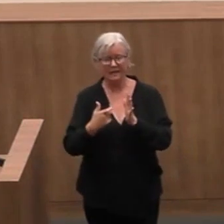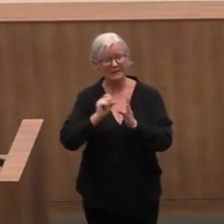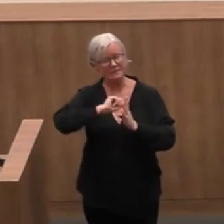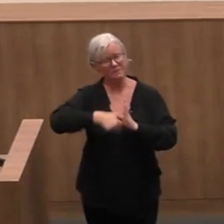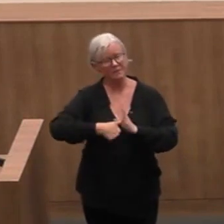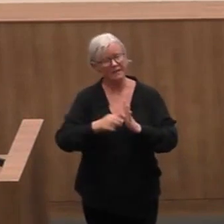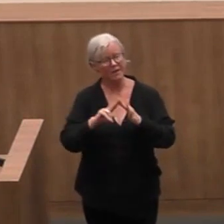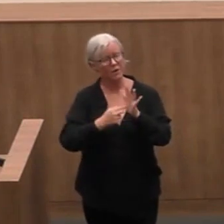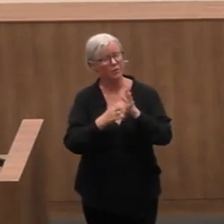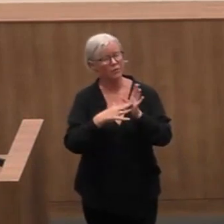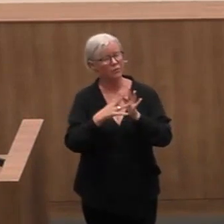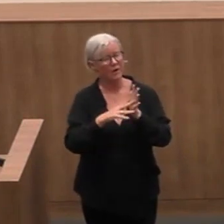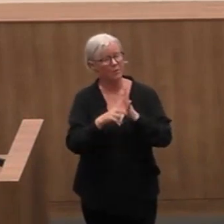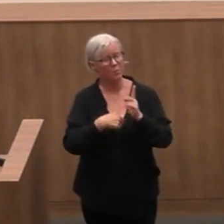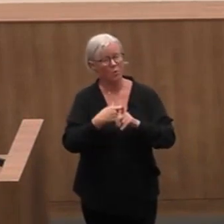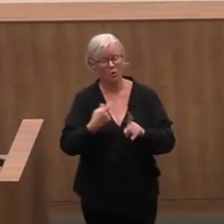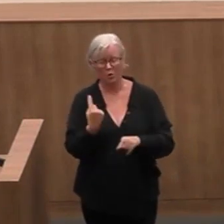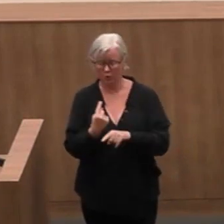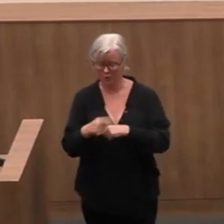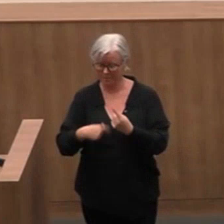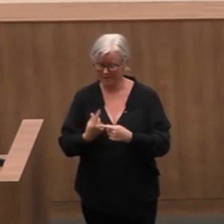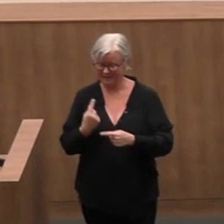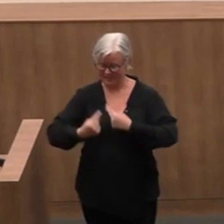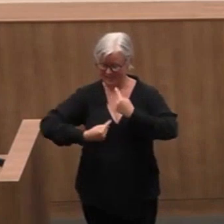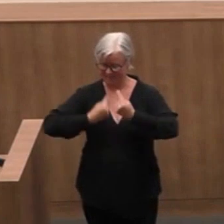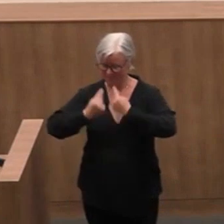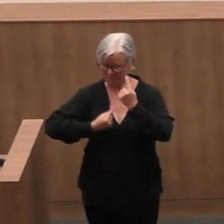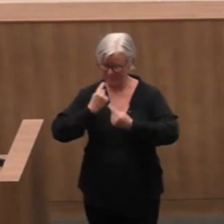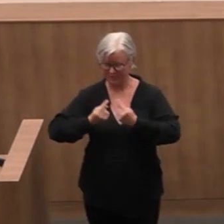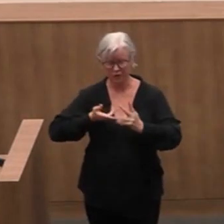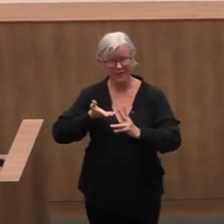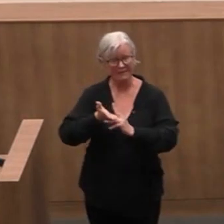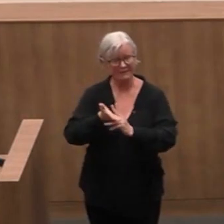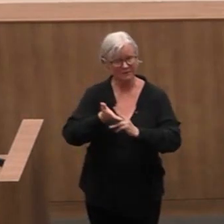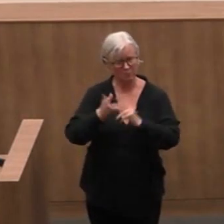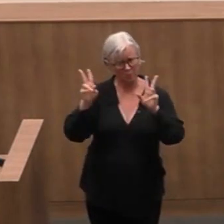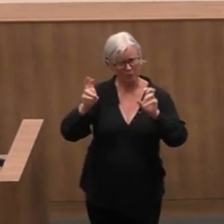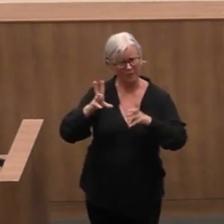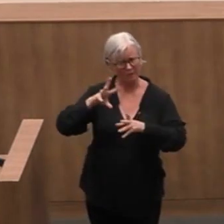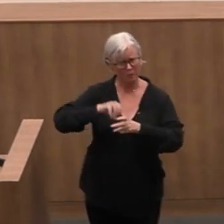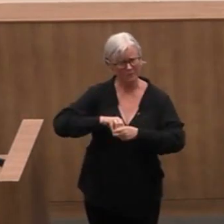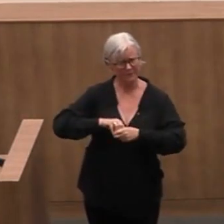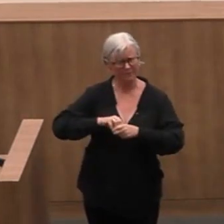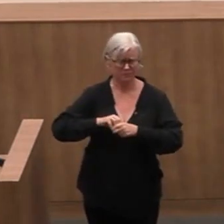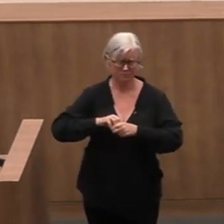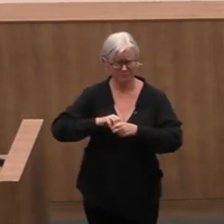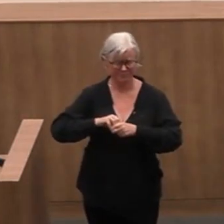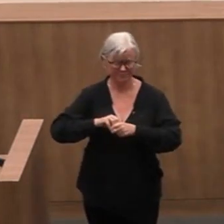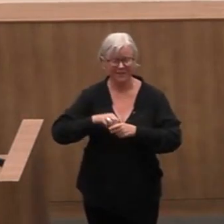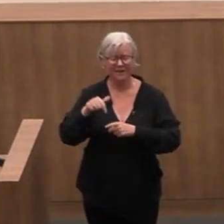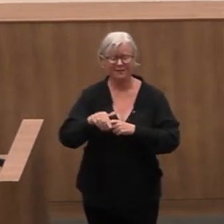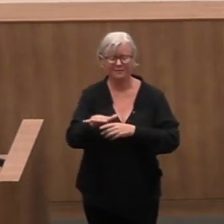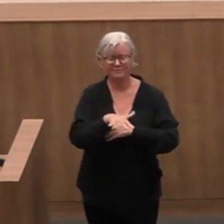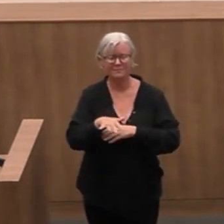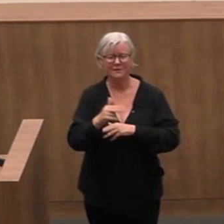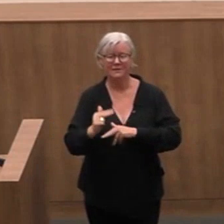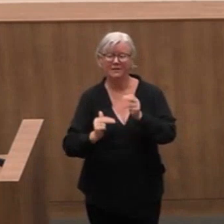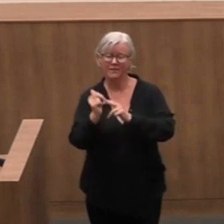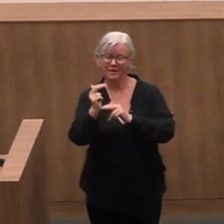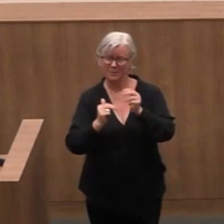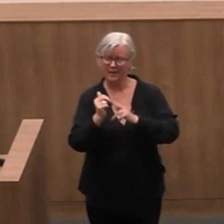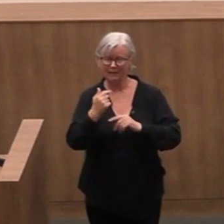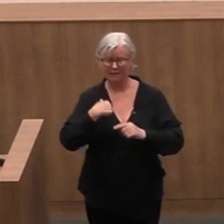to, talked about inclusive information. I'm taking that to mean as accessible information. I think that's a real area of development that could happen in